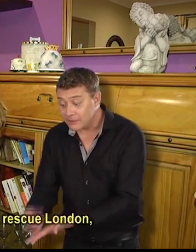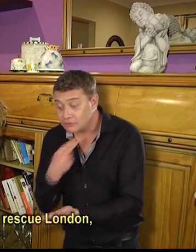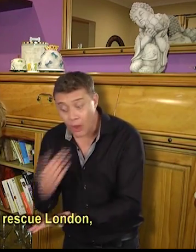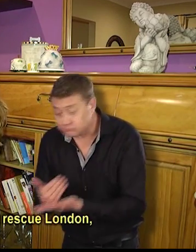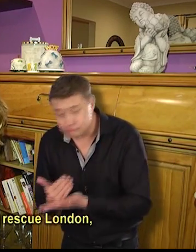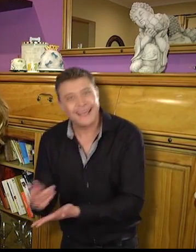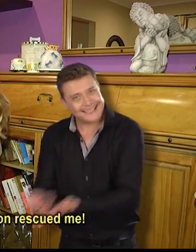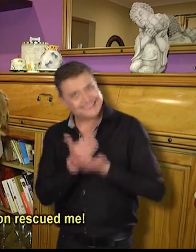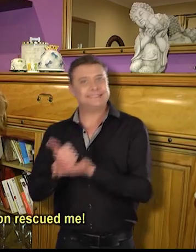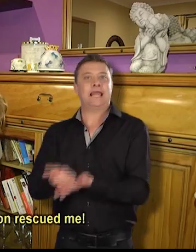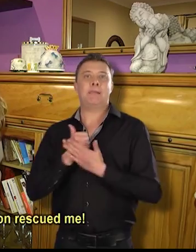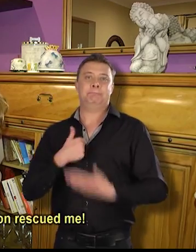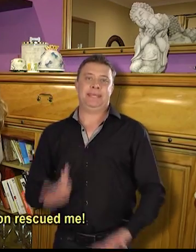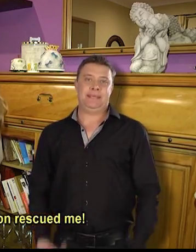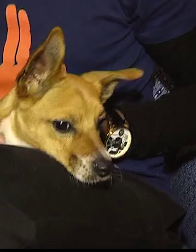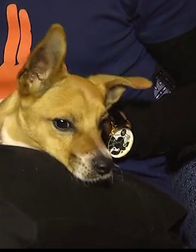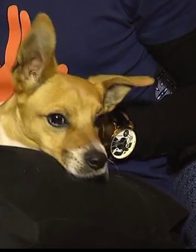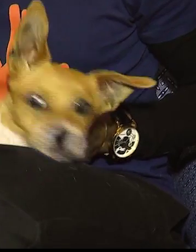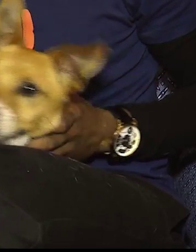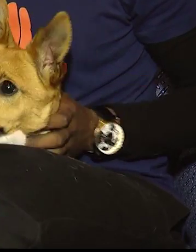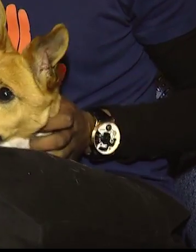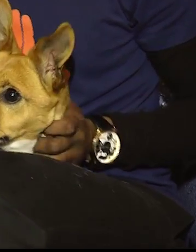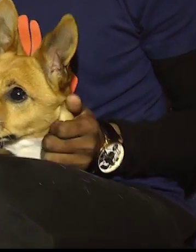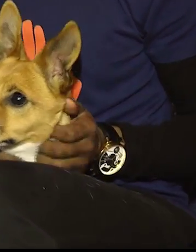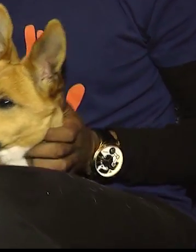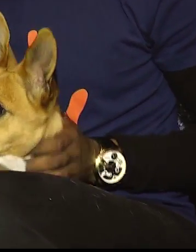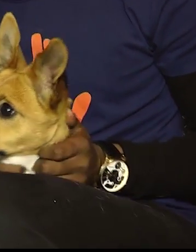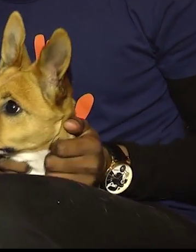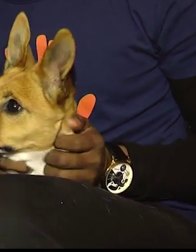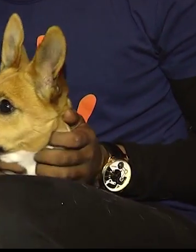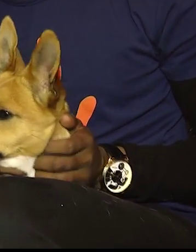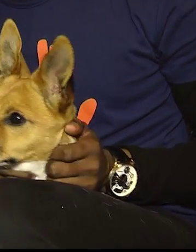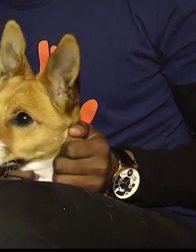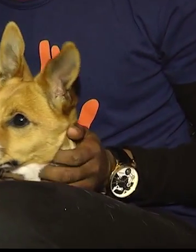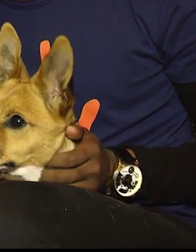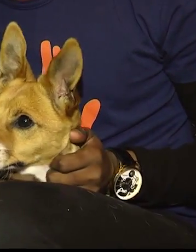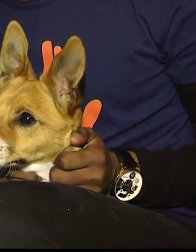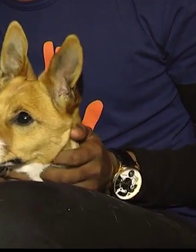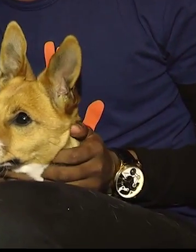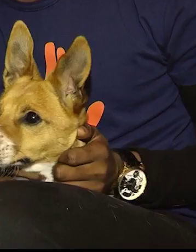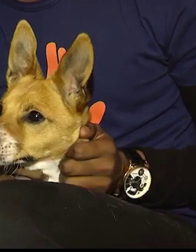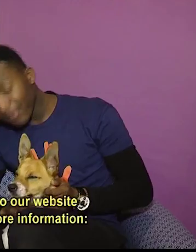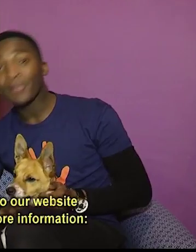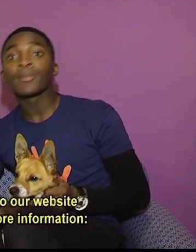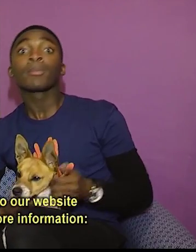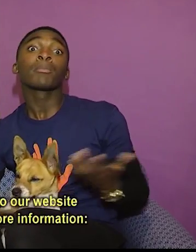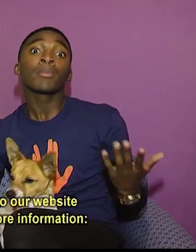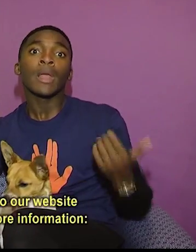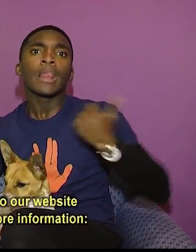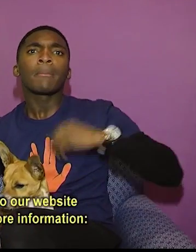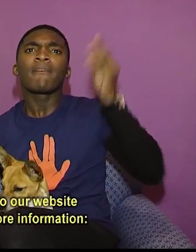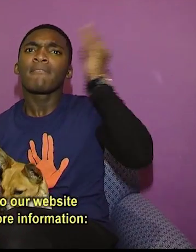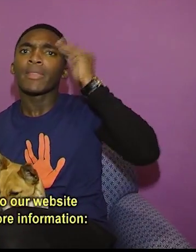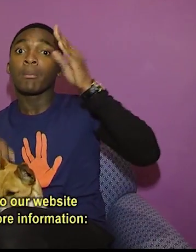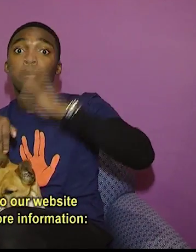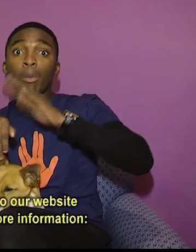didn't rescue London rescued me. Go to our